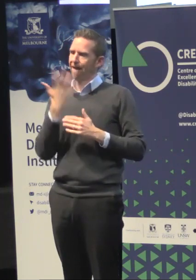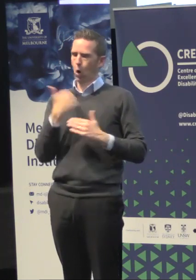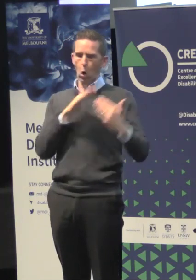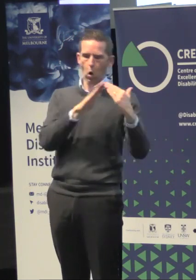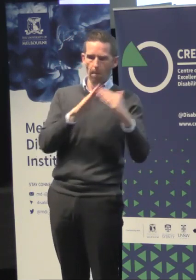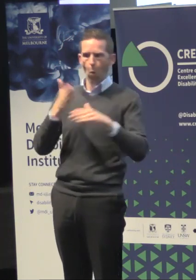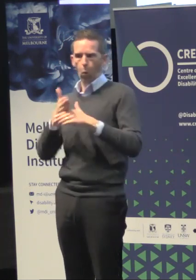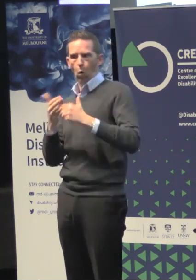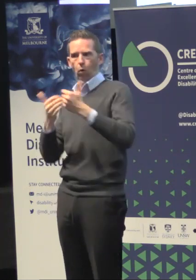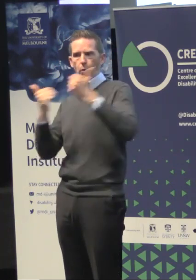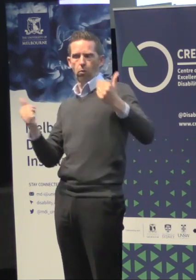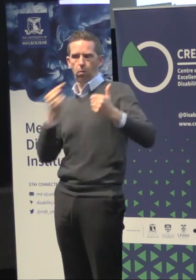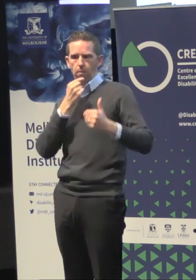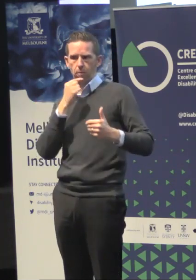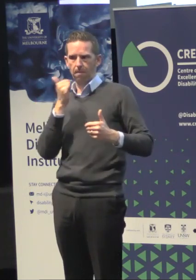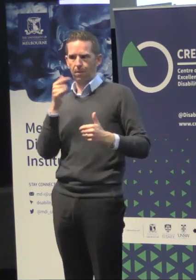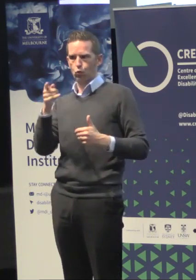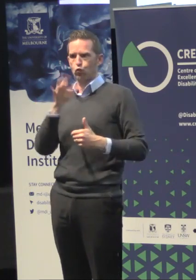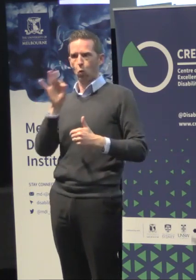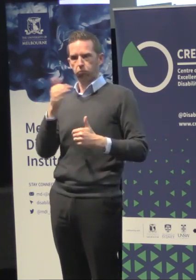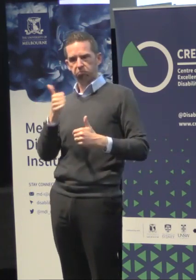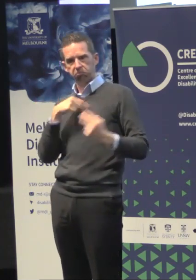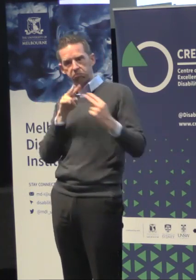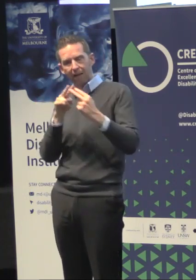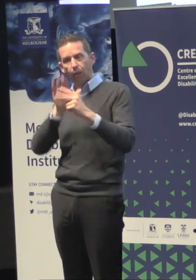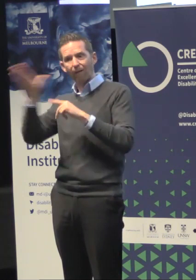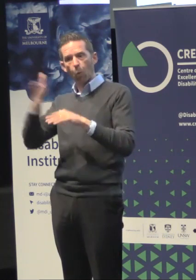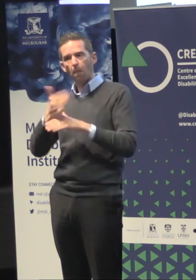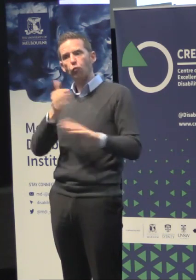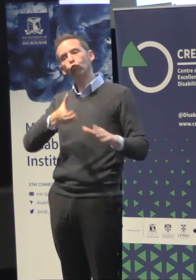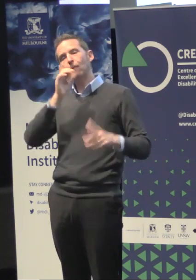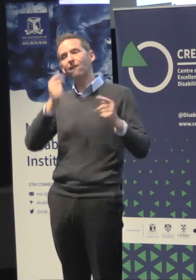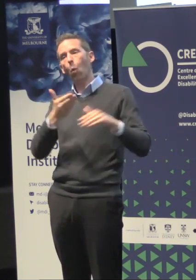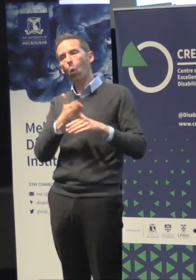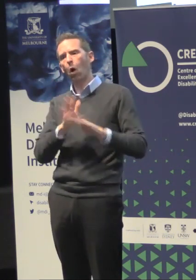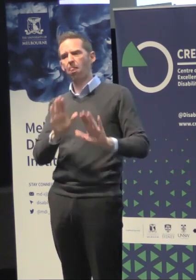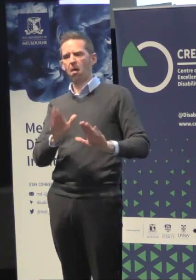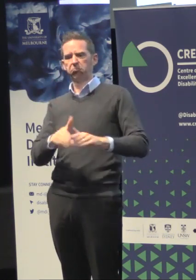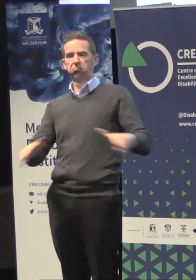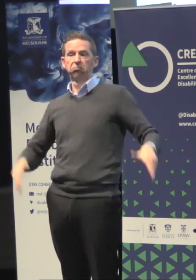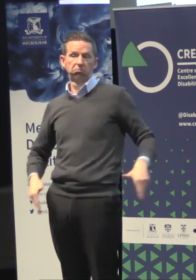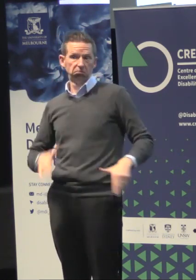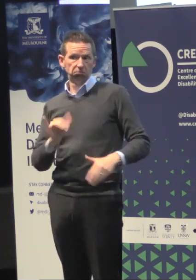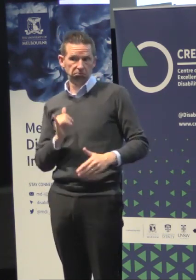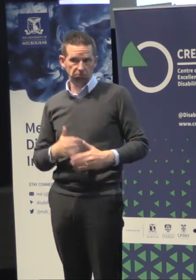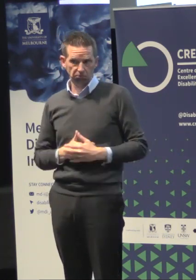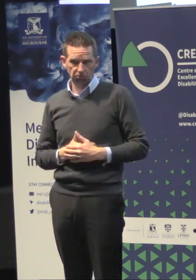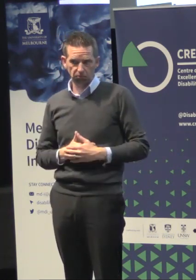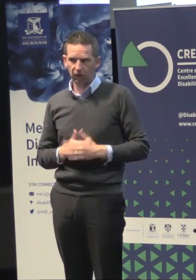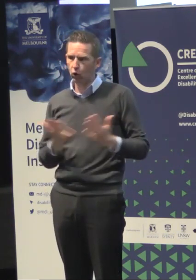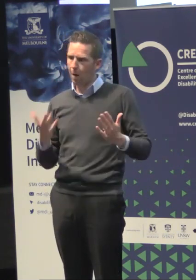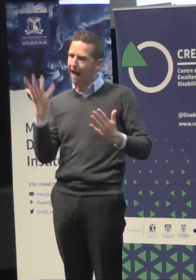work situation. You probably wouldn't meet much outside work. Maybe you'd have a drink after work, but not much more than that, probably. So